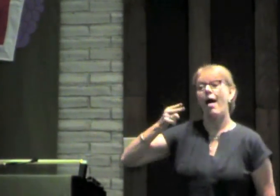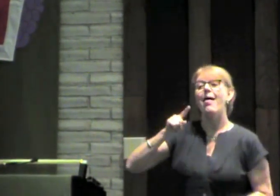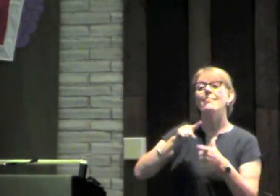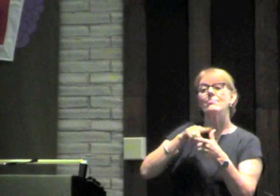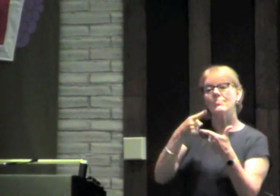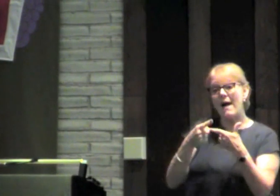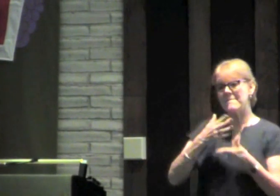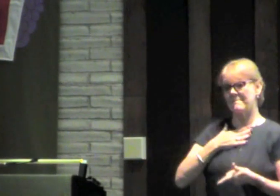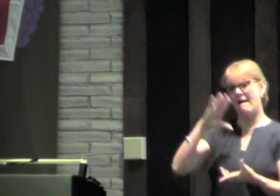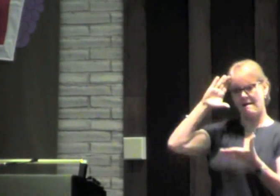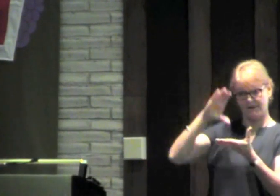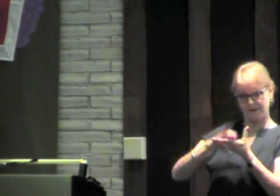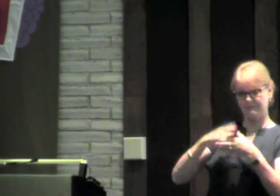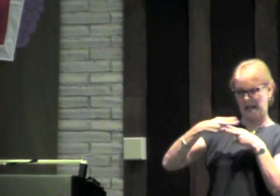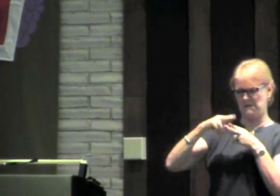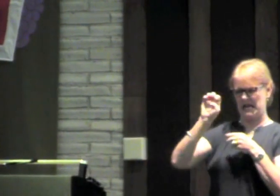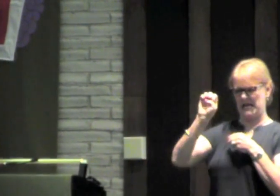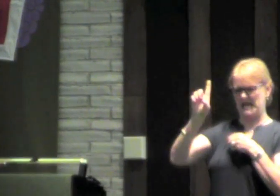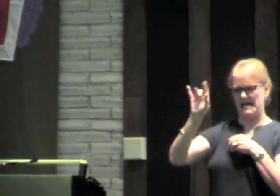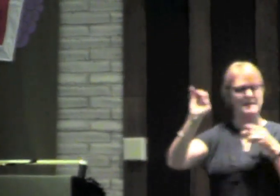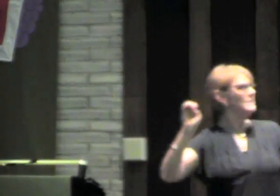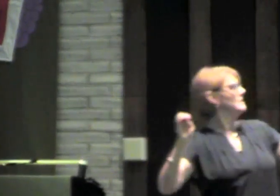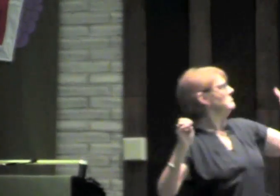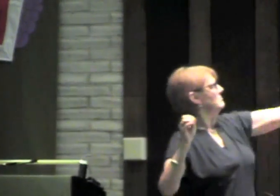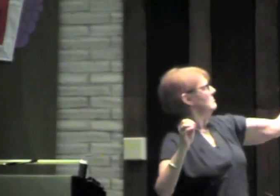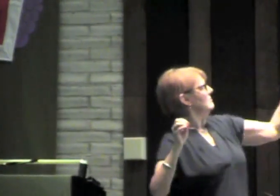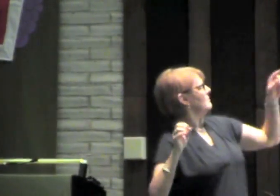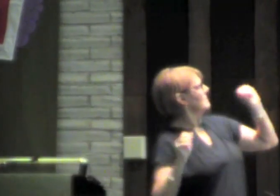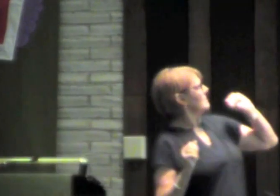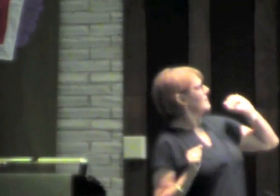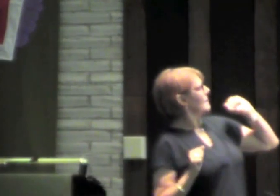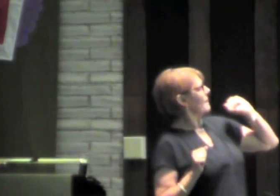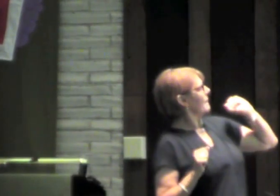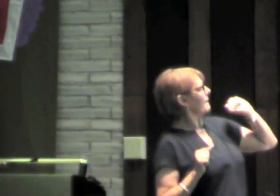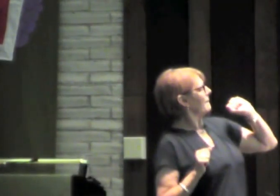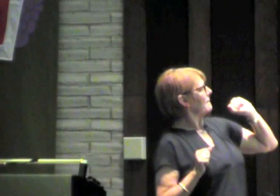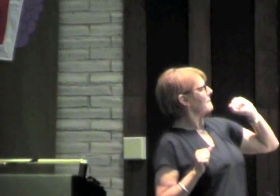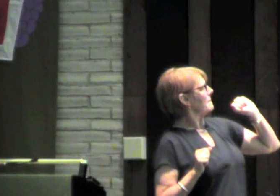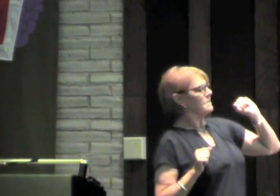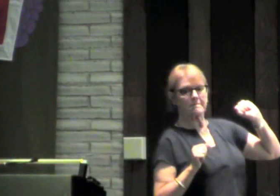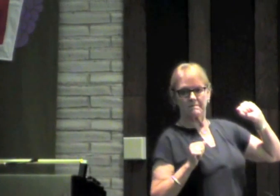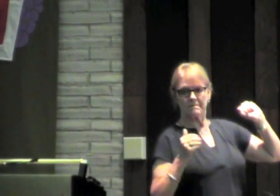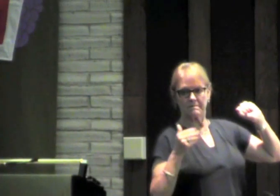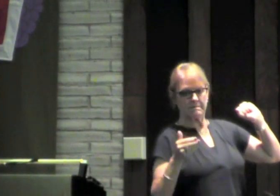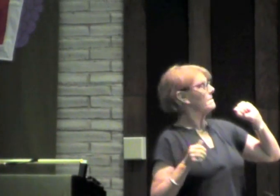learn about the history of the Bible. And my husband, who's named Eddie, let's show the next slide.